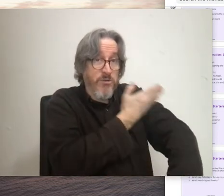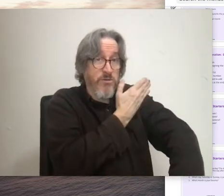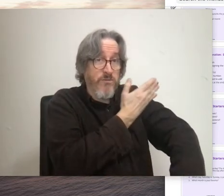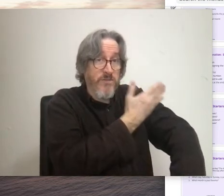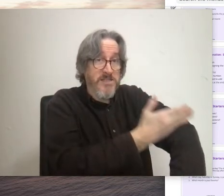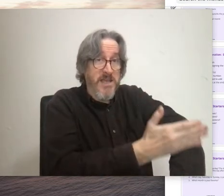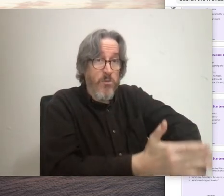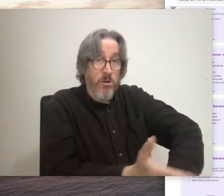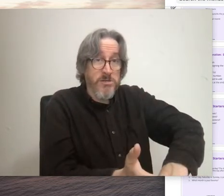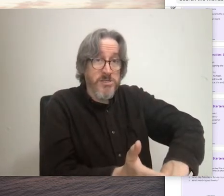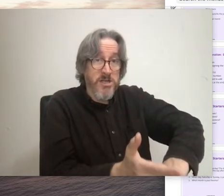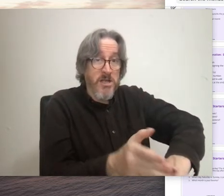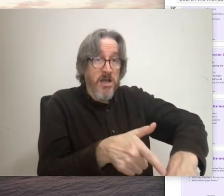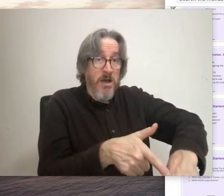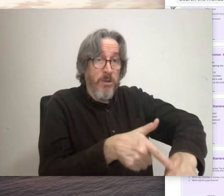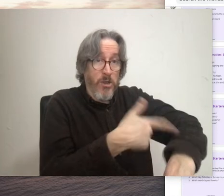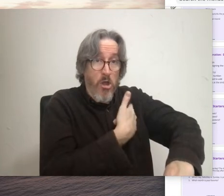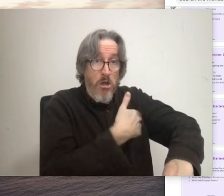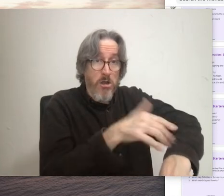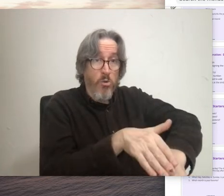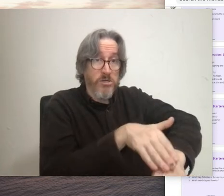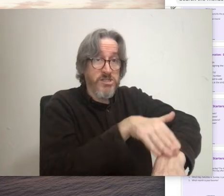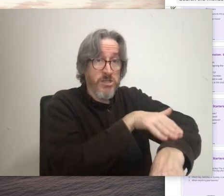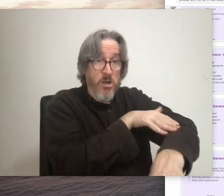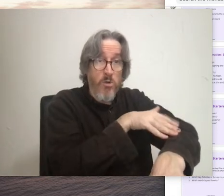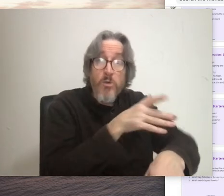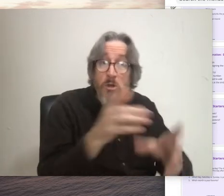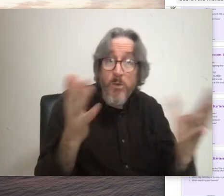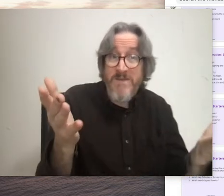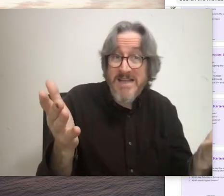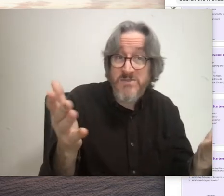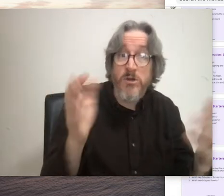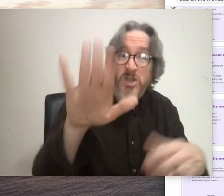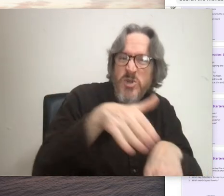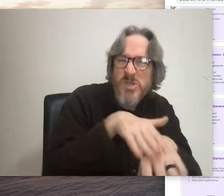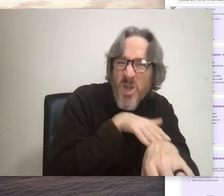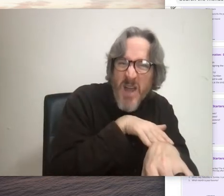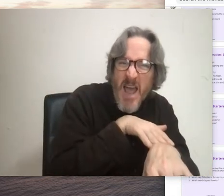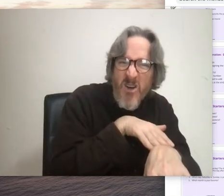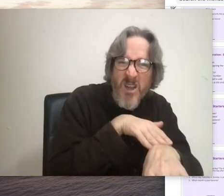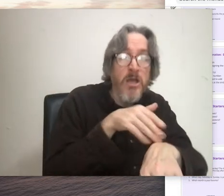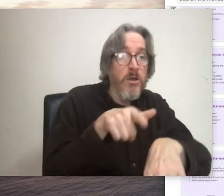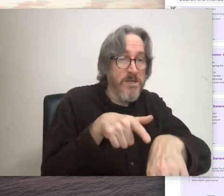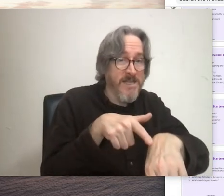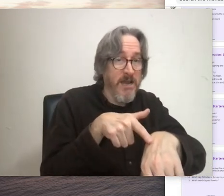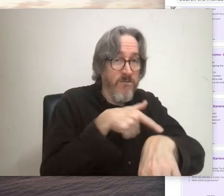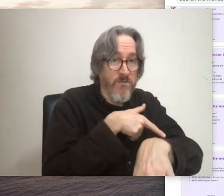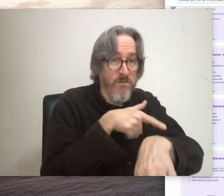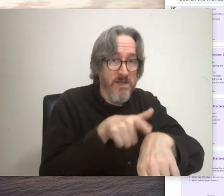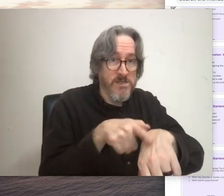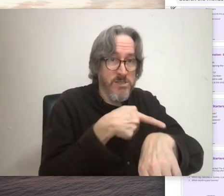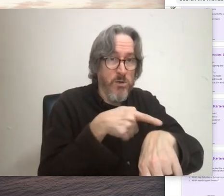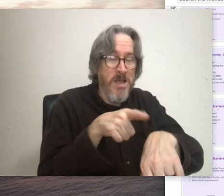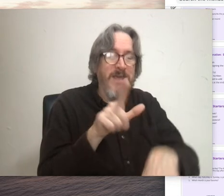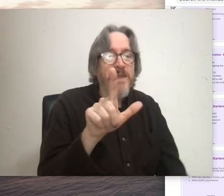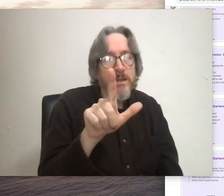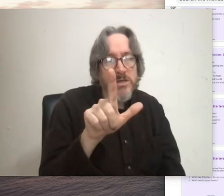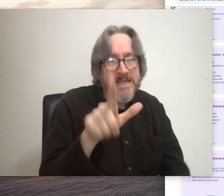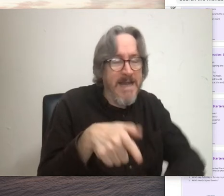things improve, things get worse, long or slow. When we've asked for it, could you slow down? We sign this.